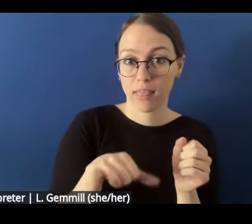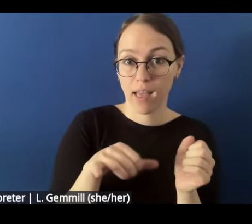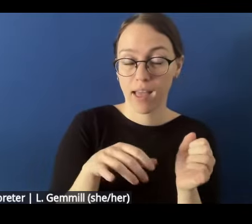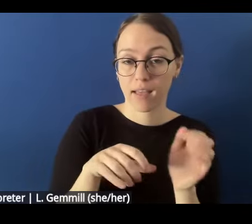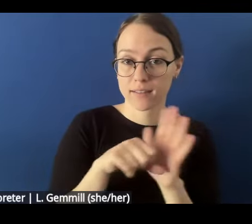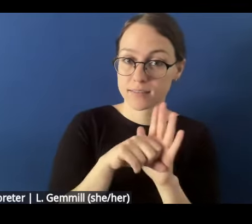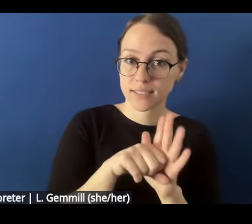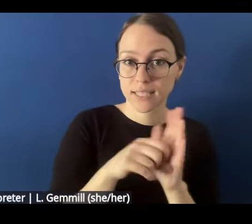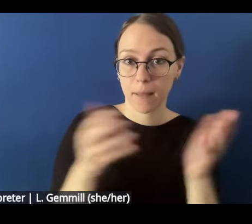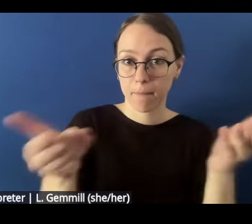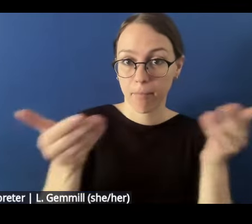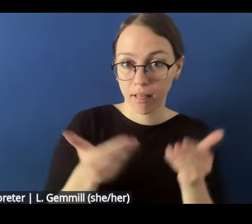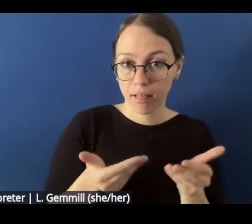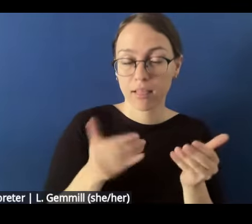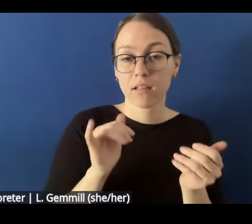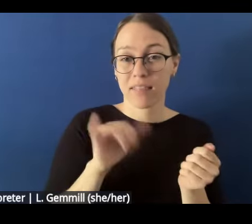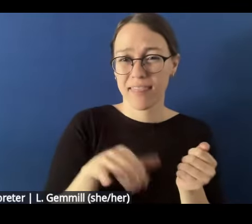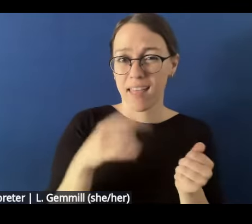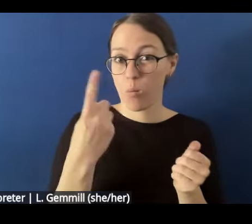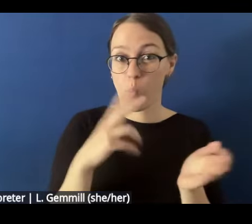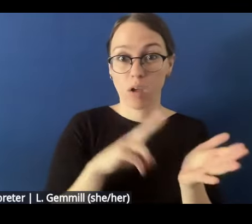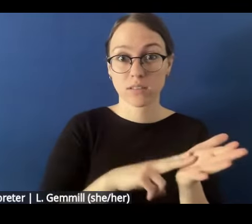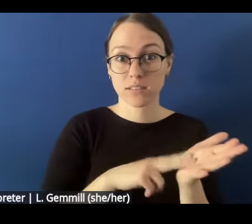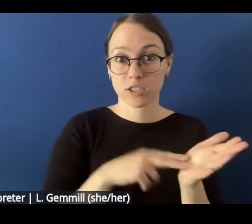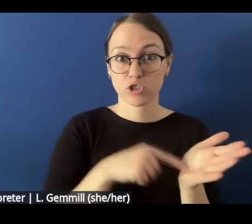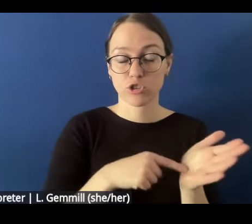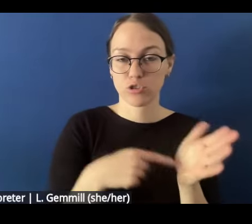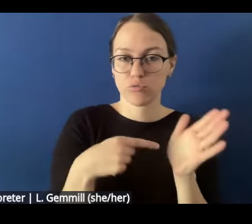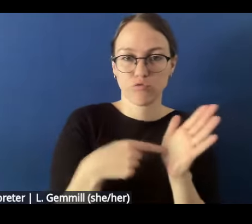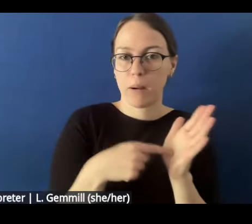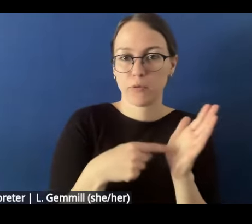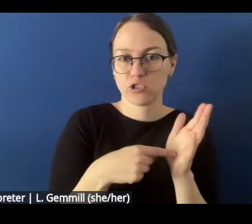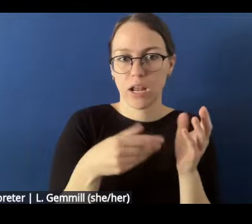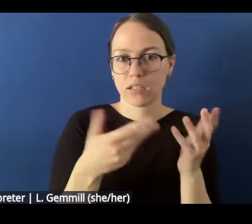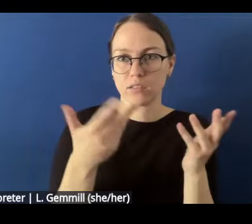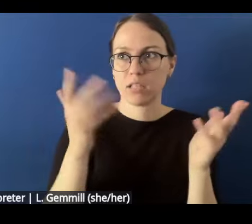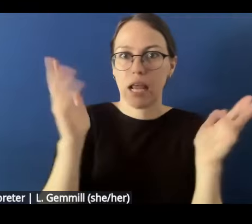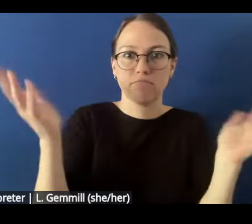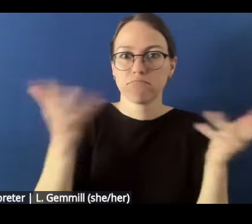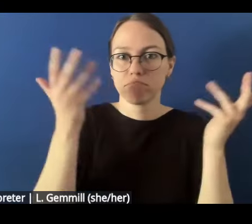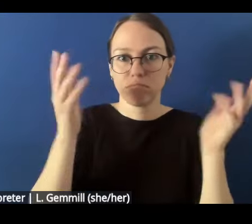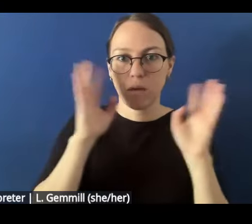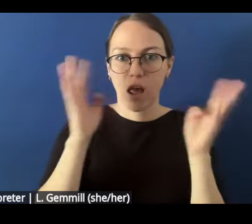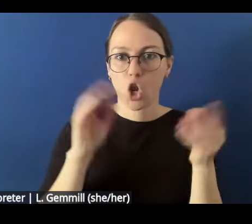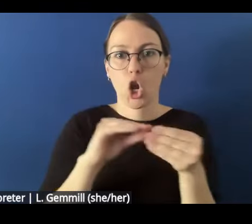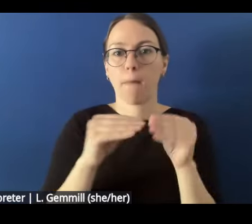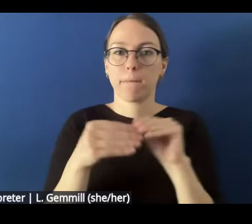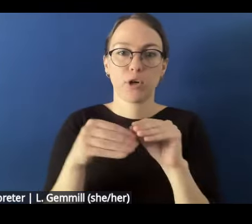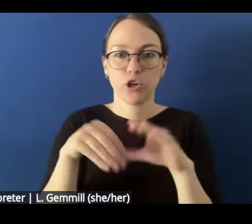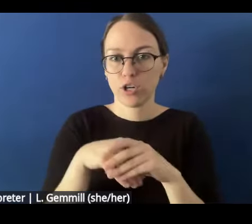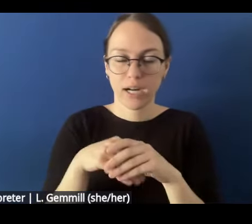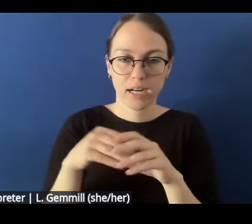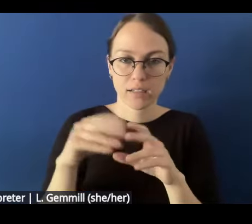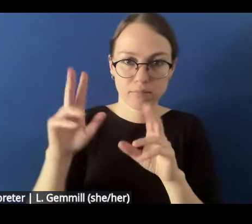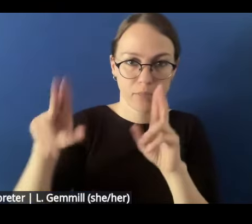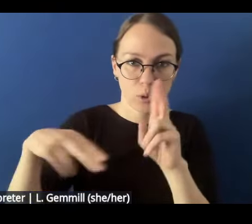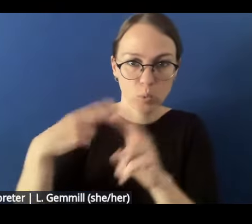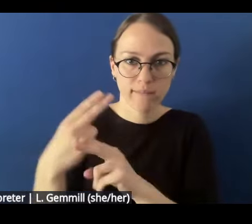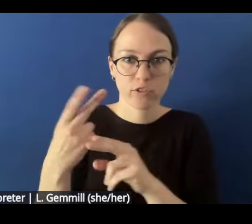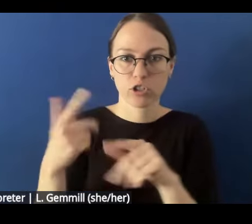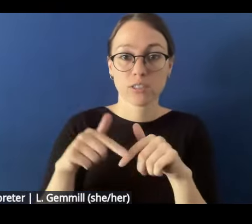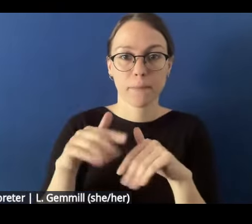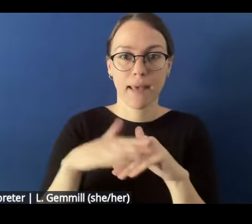one signature represents a number in the universe, depending on how it gets filed. It can be, let's